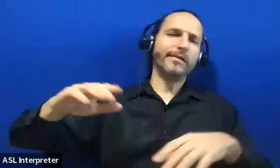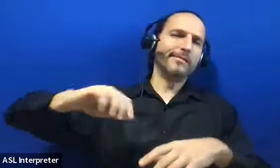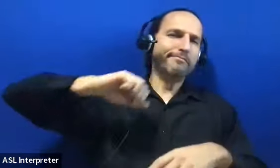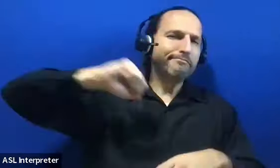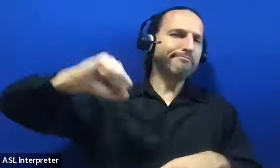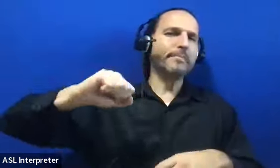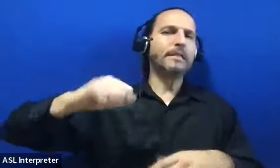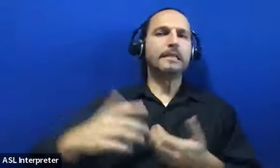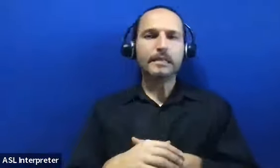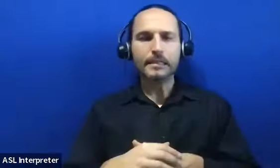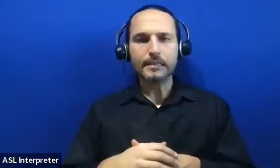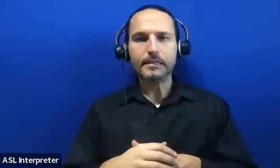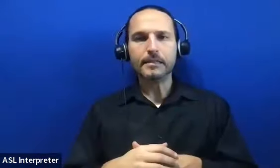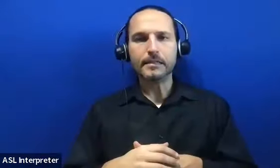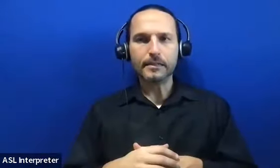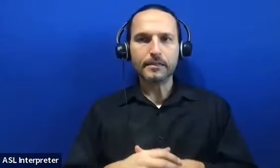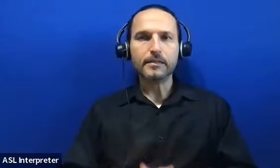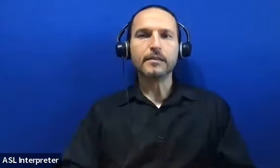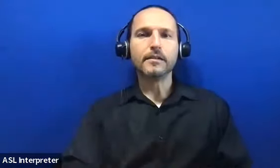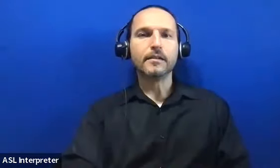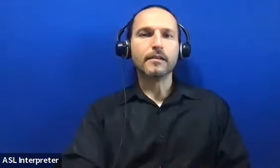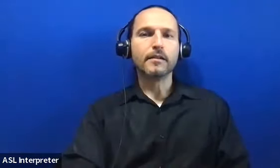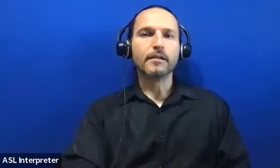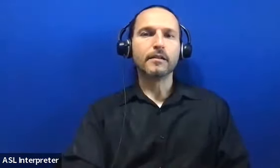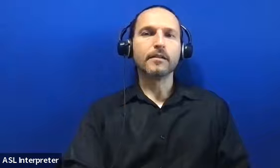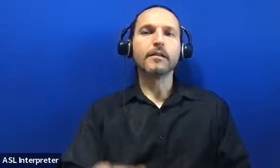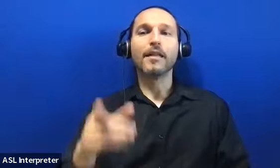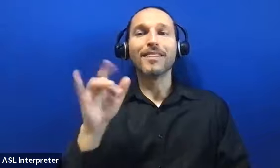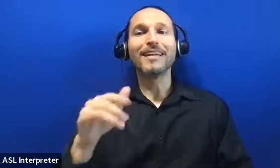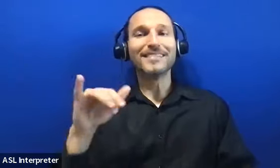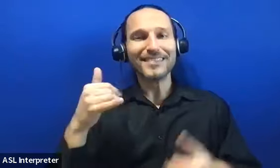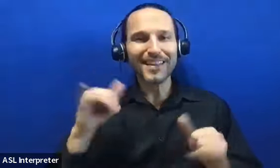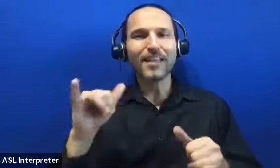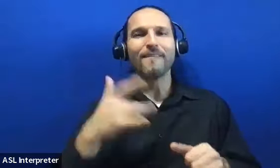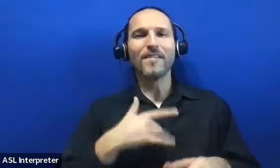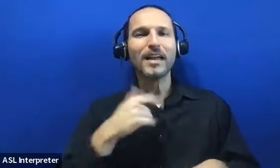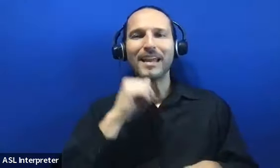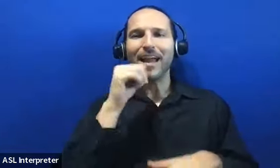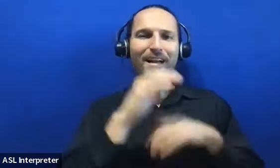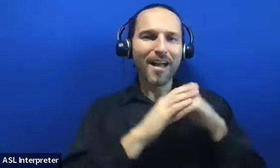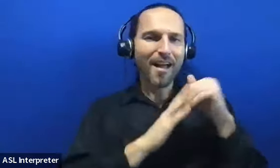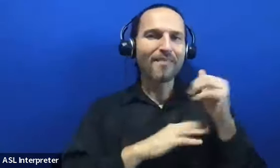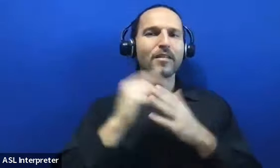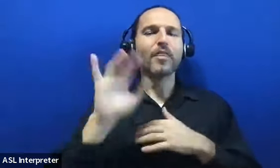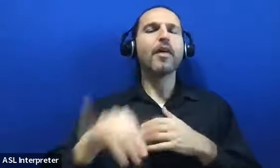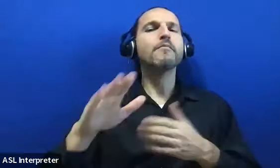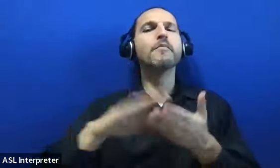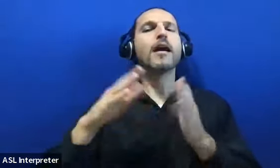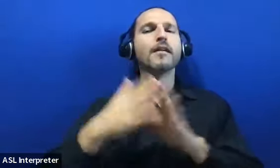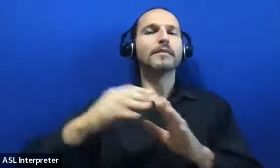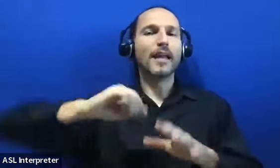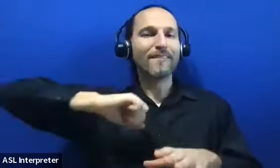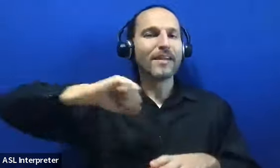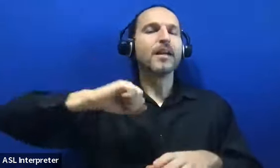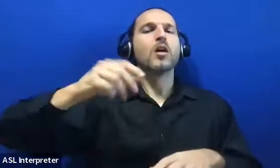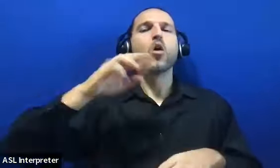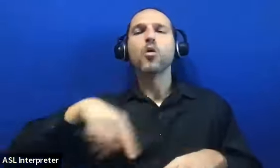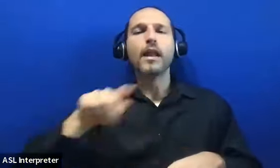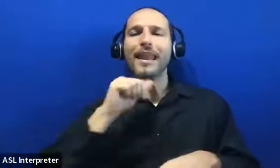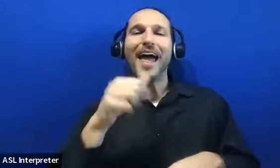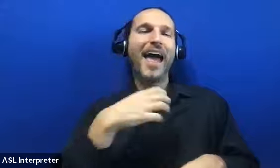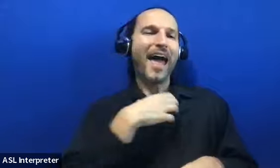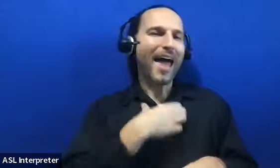area because of that. Feeding was or still is hard or uncomfortable, and that is why they are defensive. Or maybe they don't have an